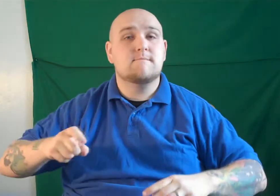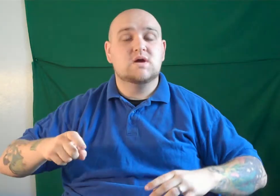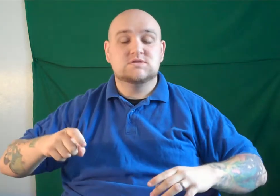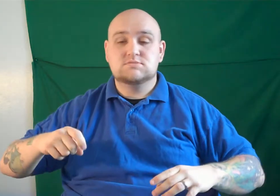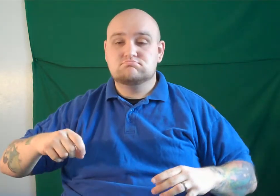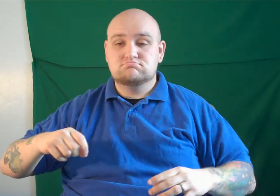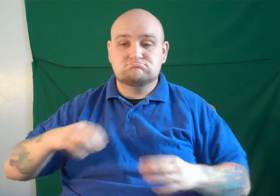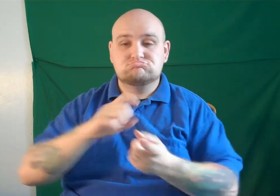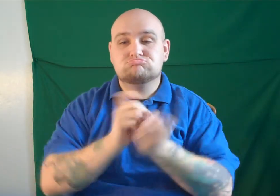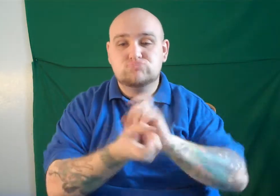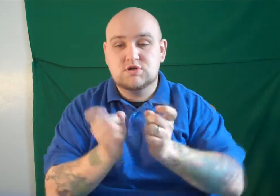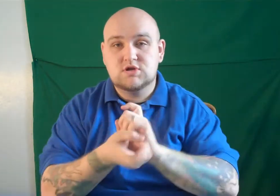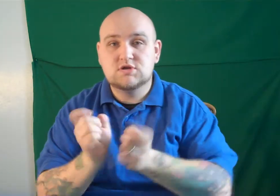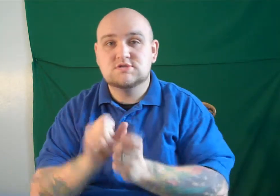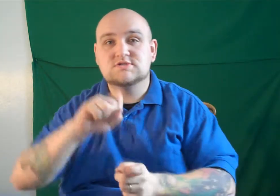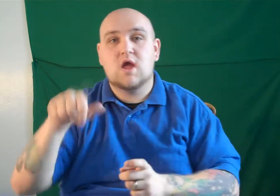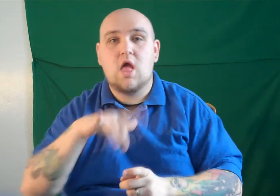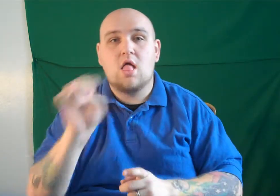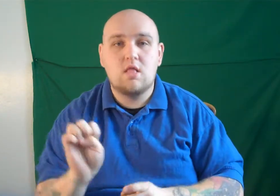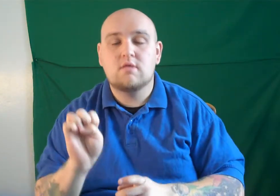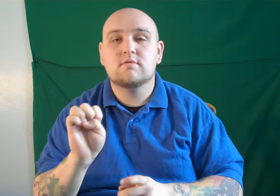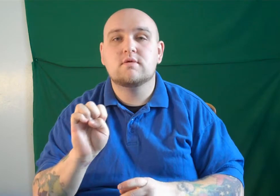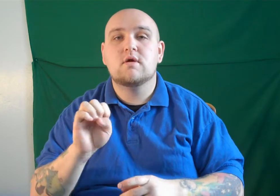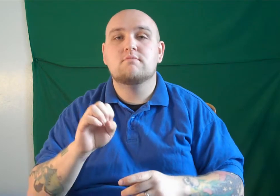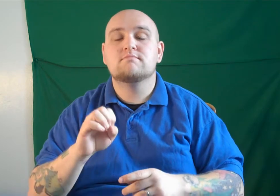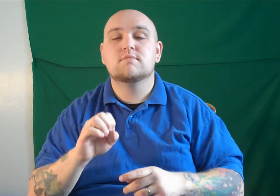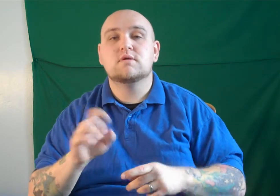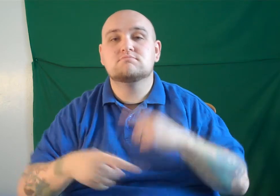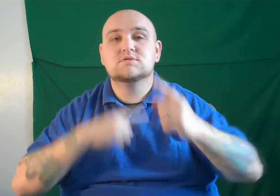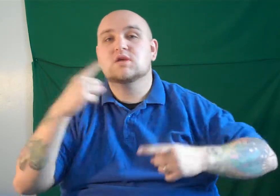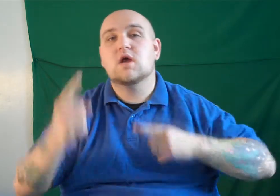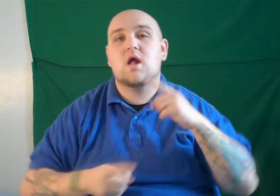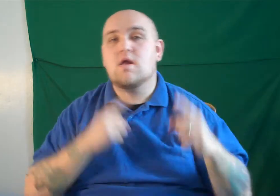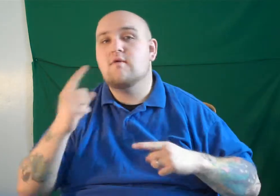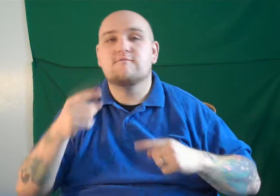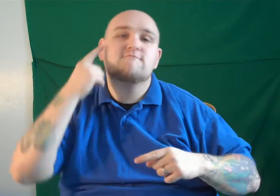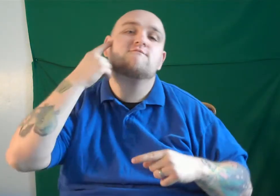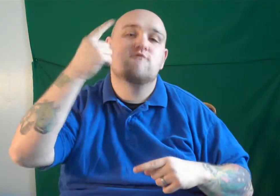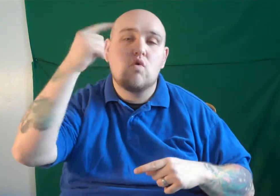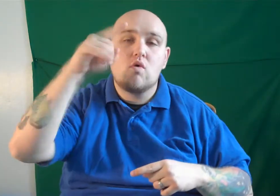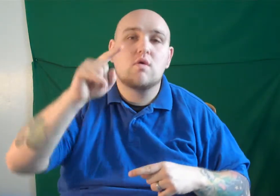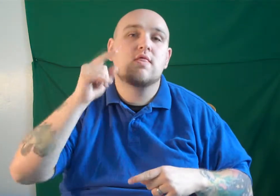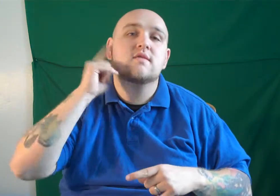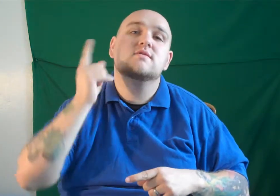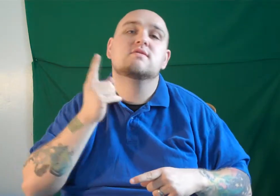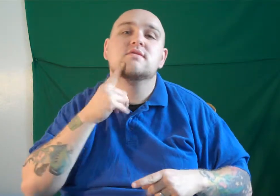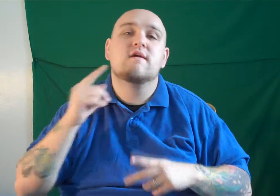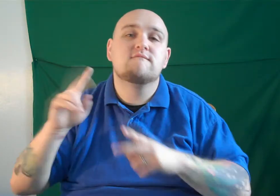style based on the deaf person in front of you. They should not have to accommodate you. And then you'll have to have knowledge of assignment content.